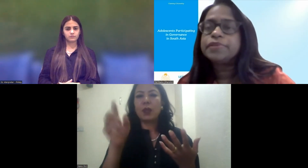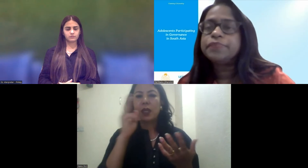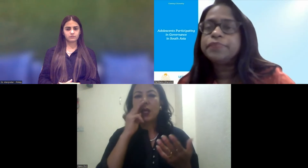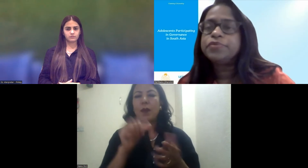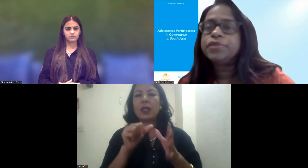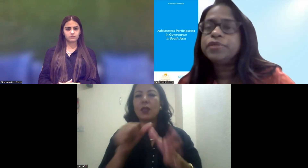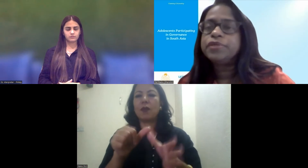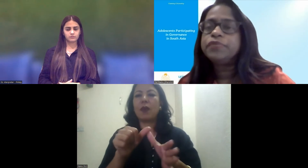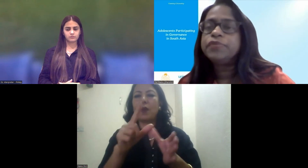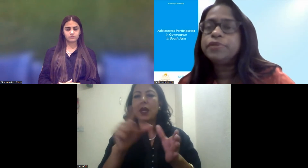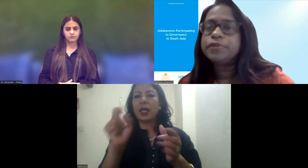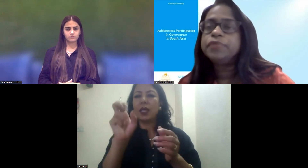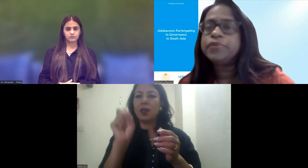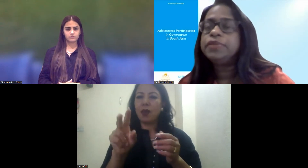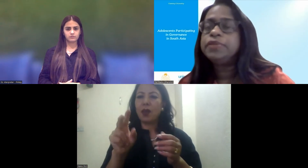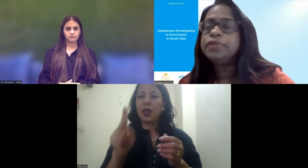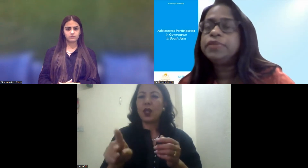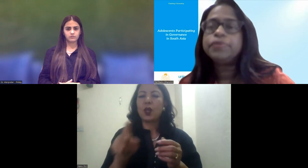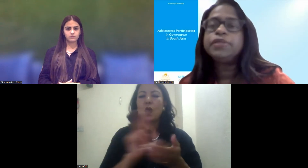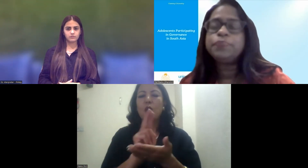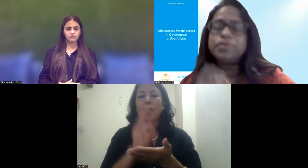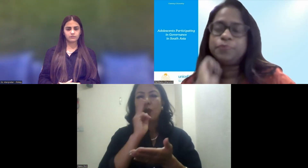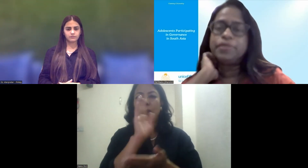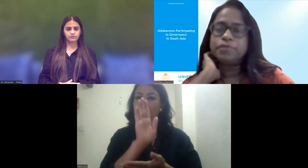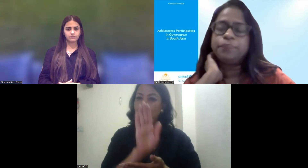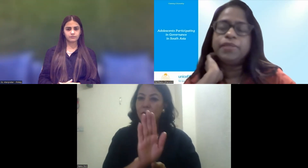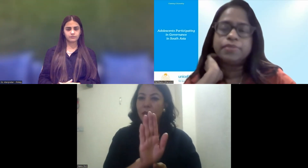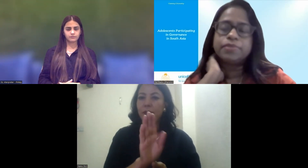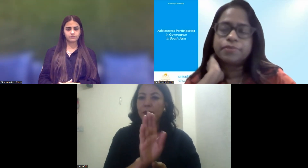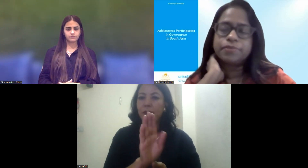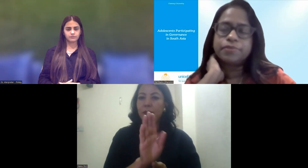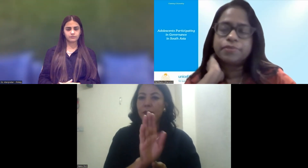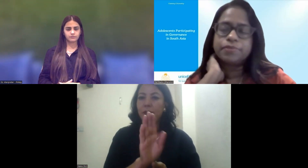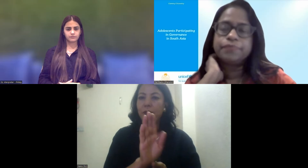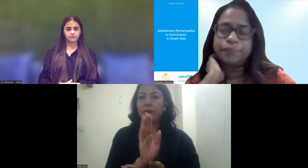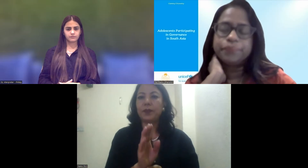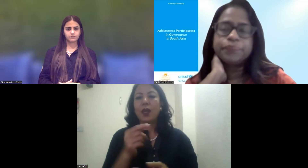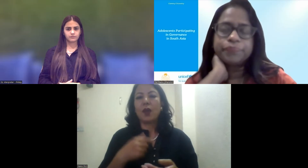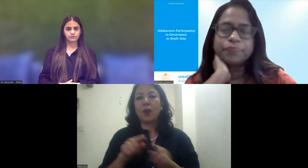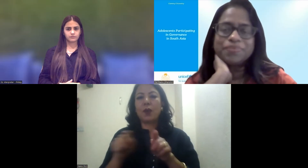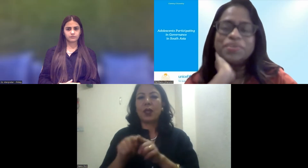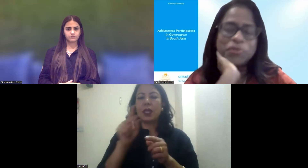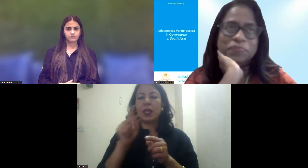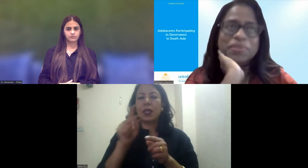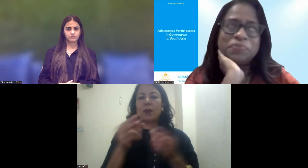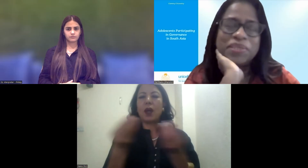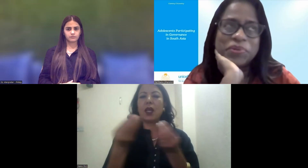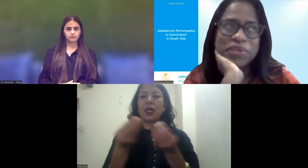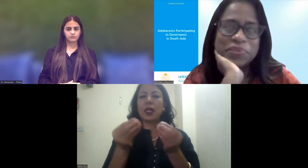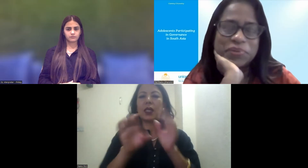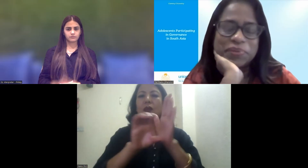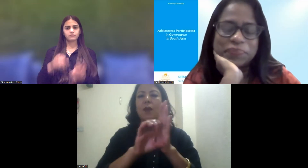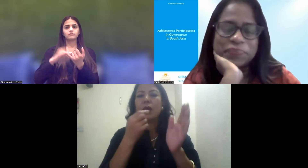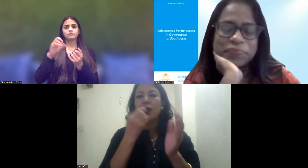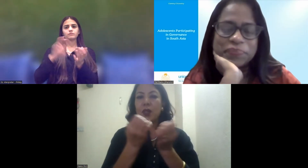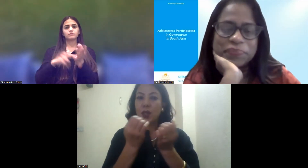Yes, it's okay. We will. I may also come in. Yes, I please. may also come in. Yes, Darshini. Sonam, yes, please go ahead.